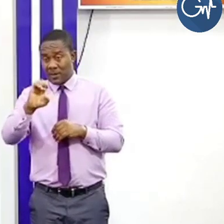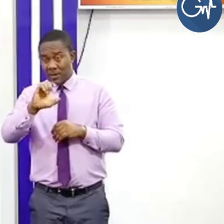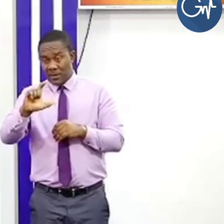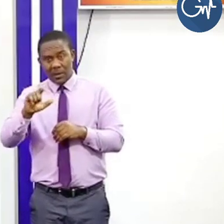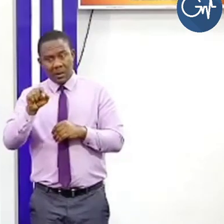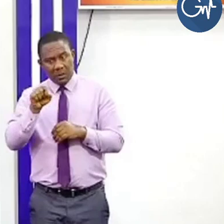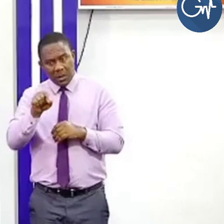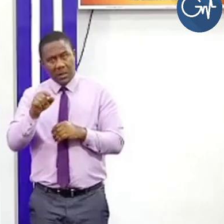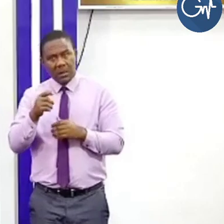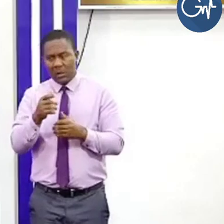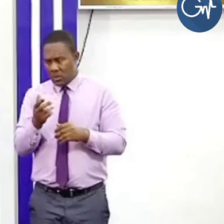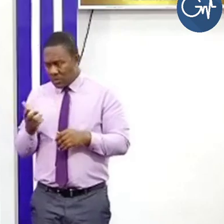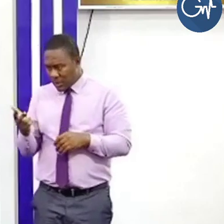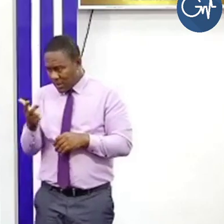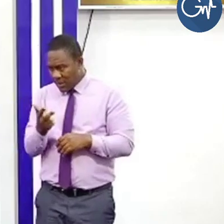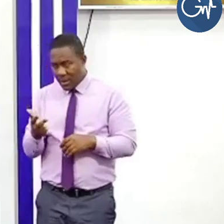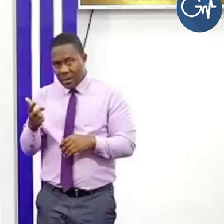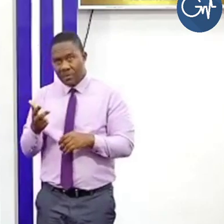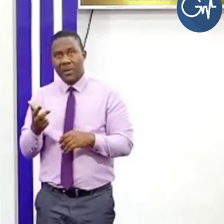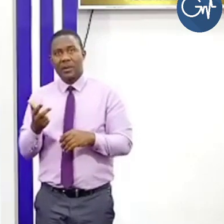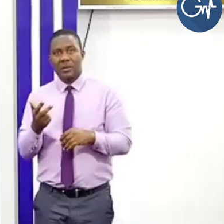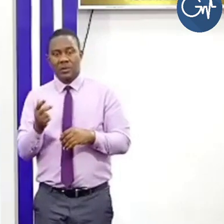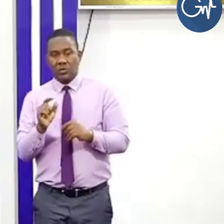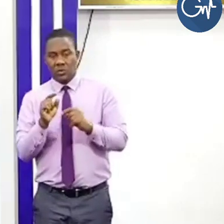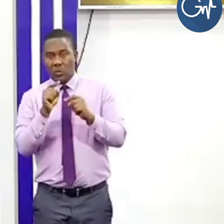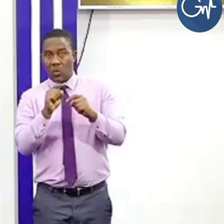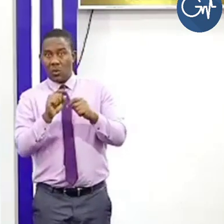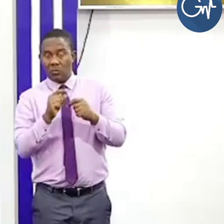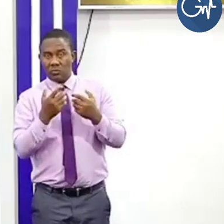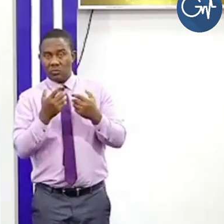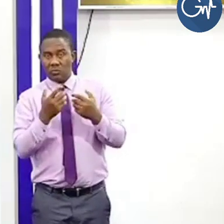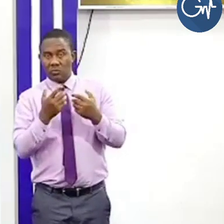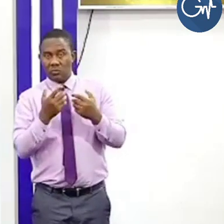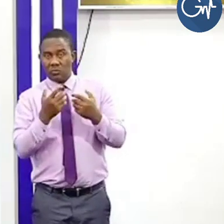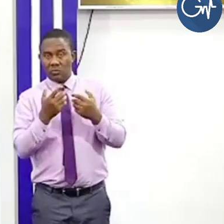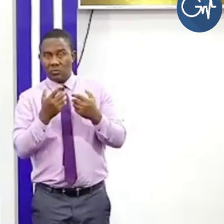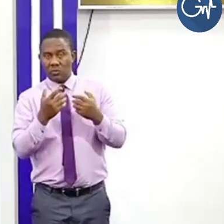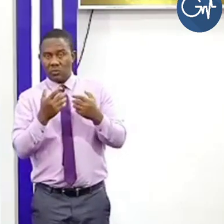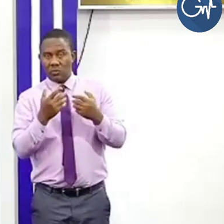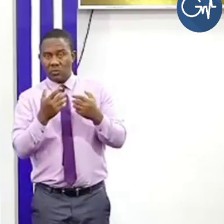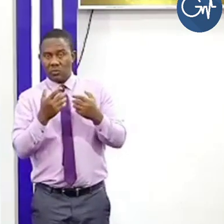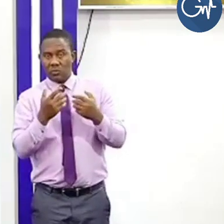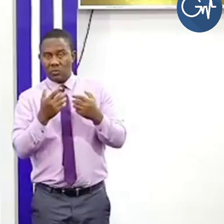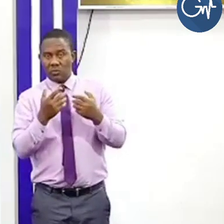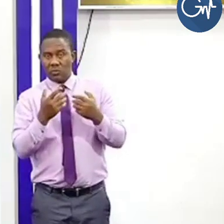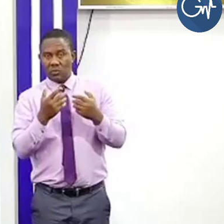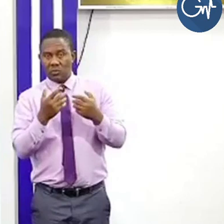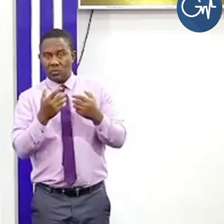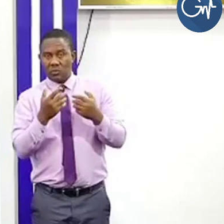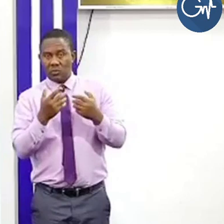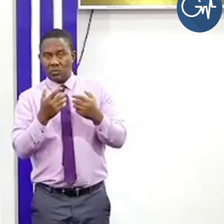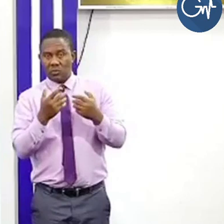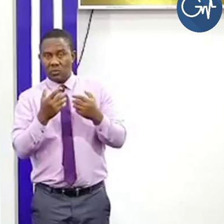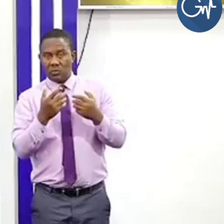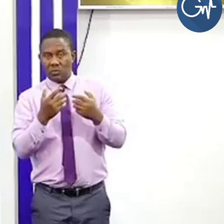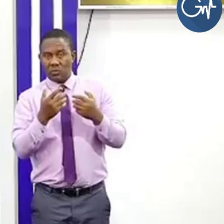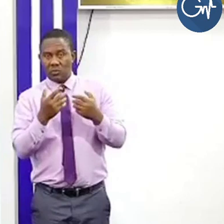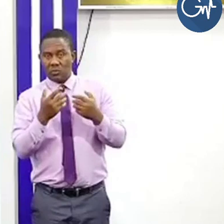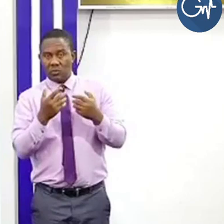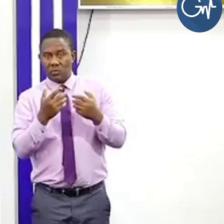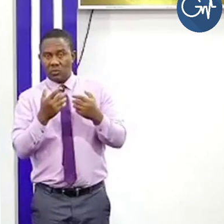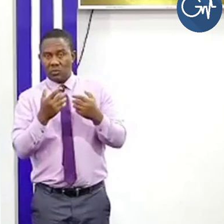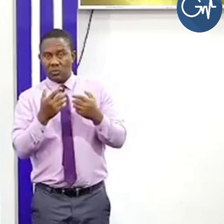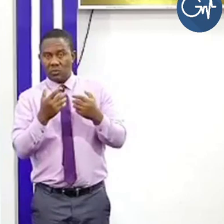work closely with the commercial banks in order that they are able to give working capital